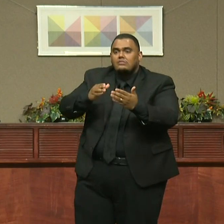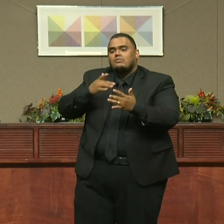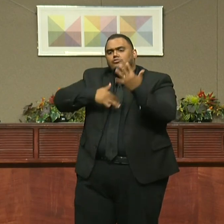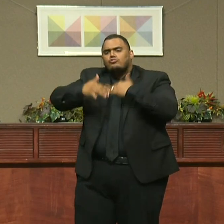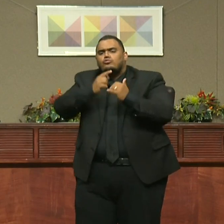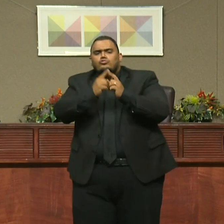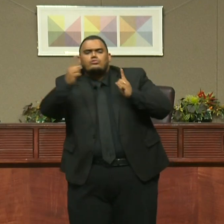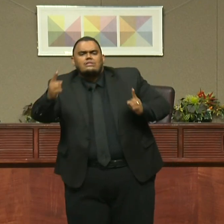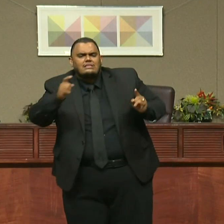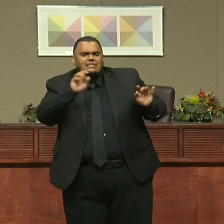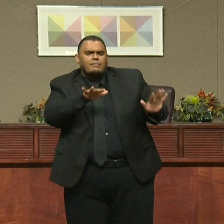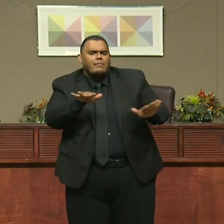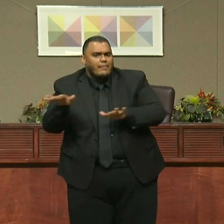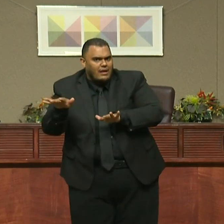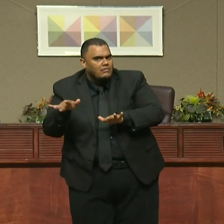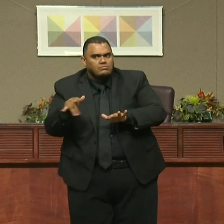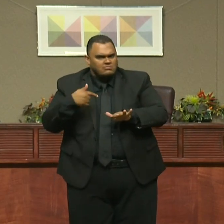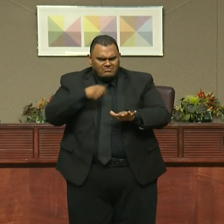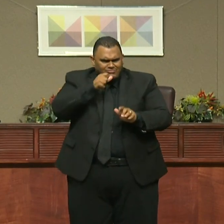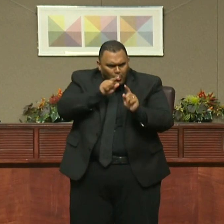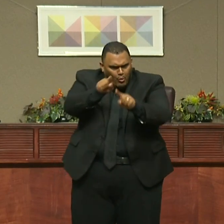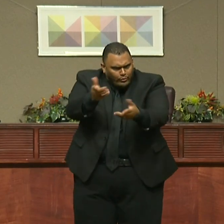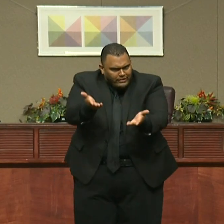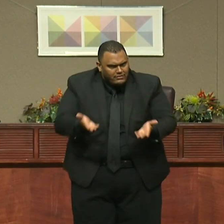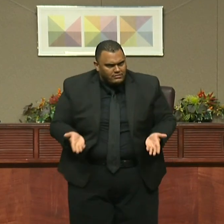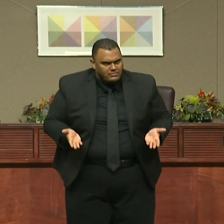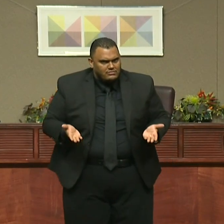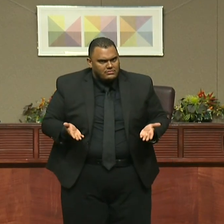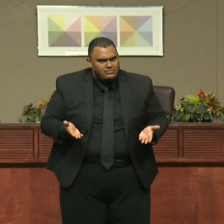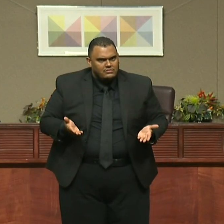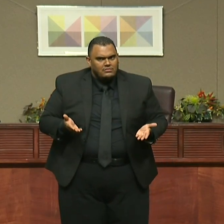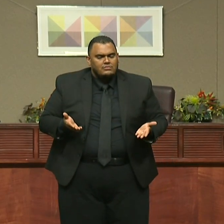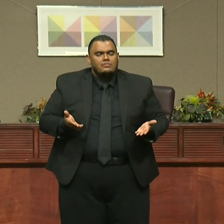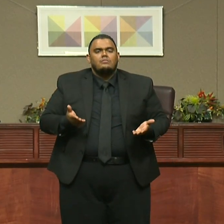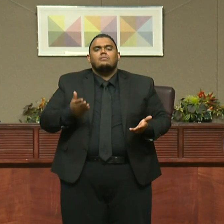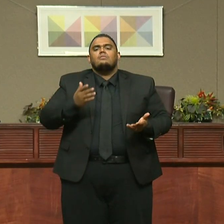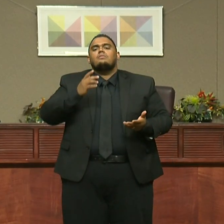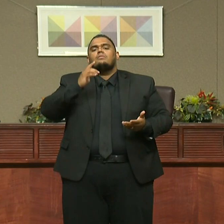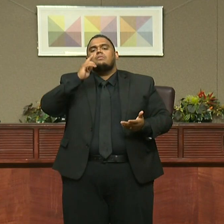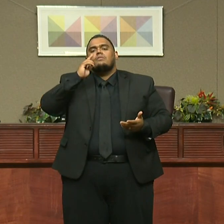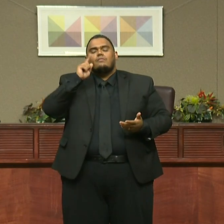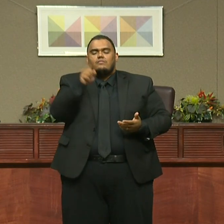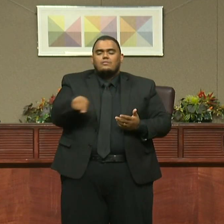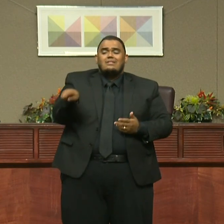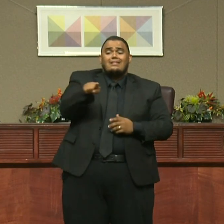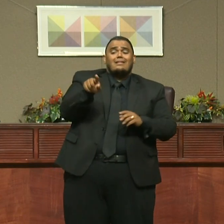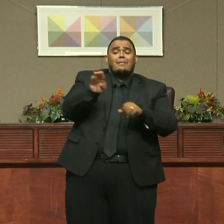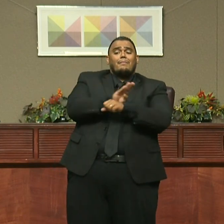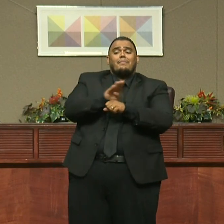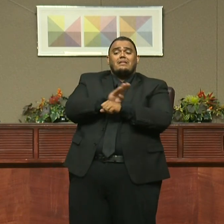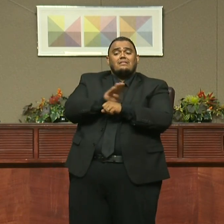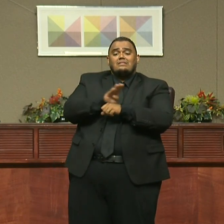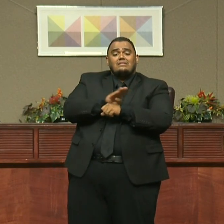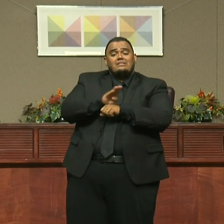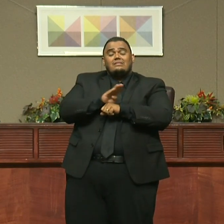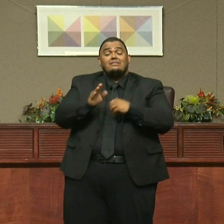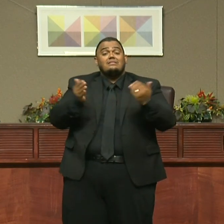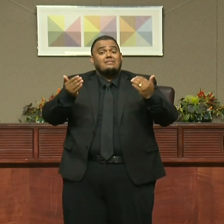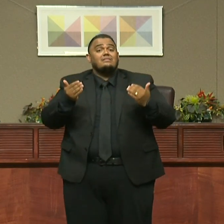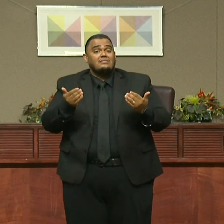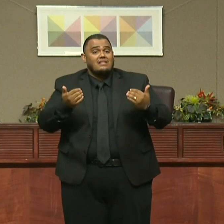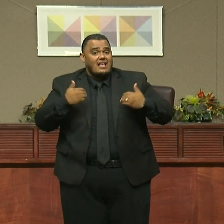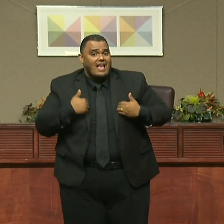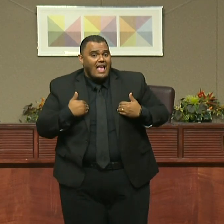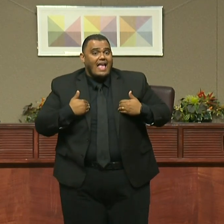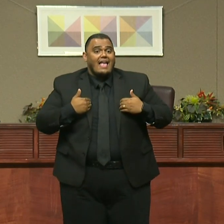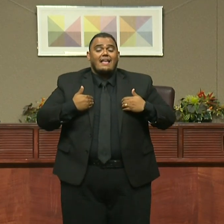patronize that business. And those businesses that have some type of regulatory oversight from